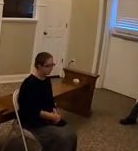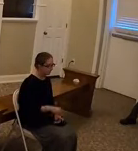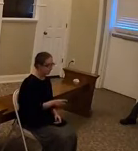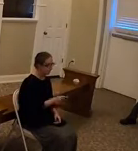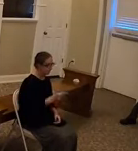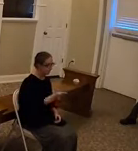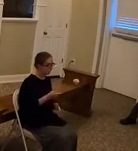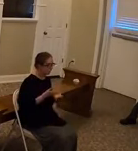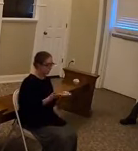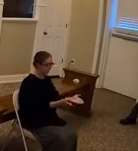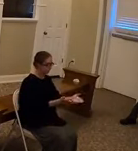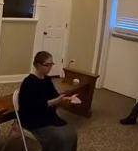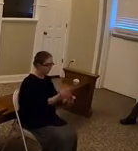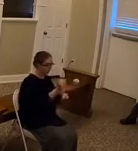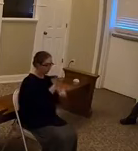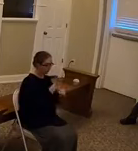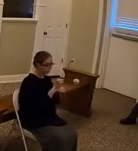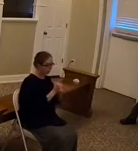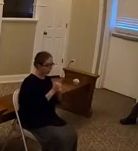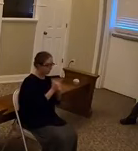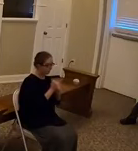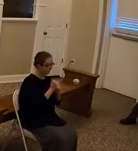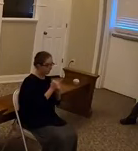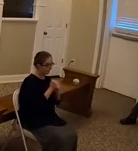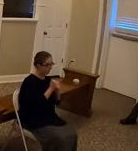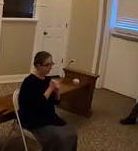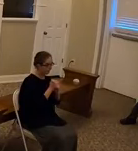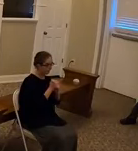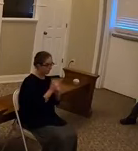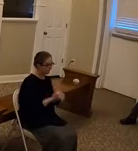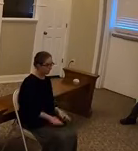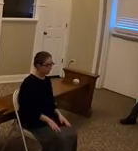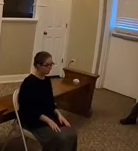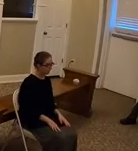You sell yourself short. Come on.